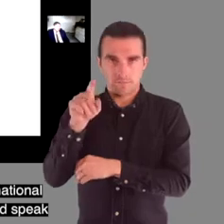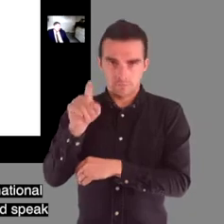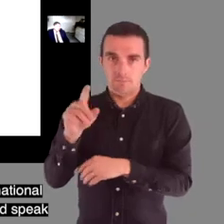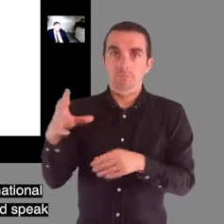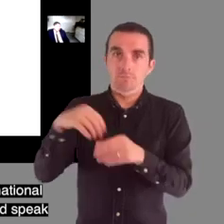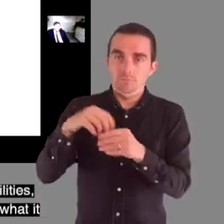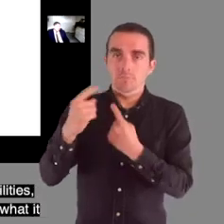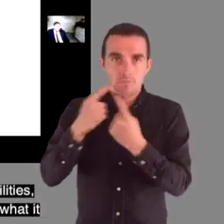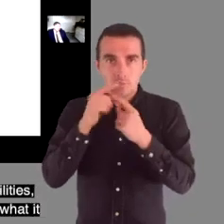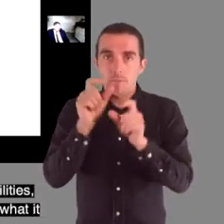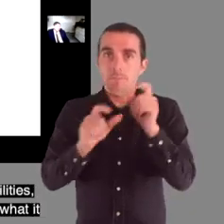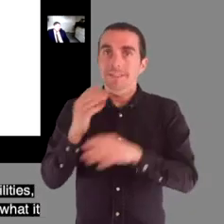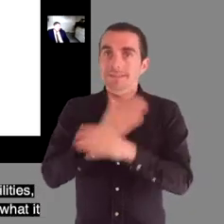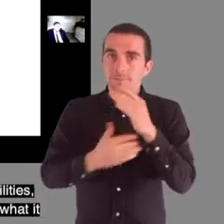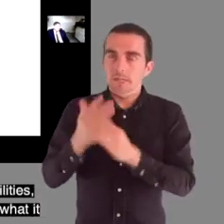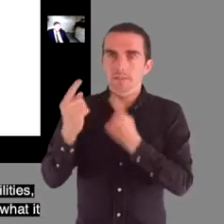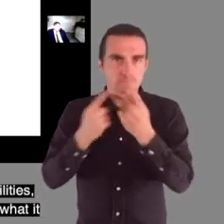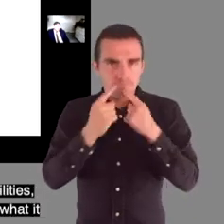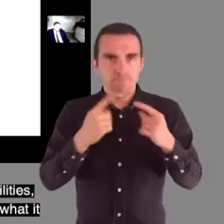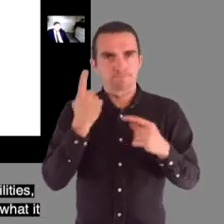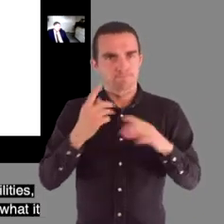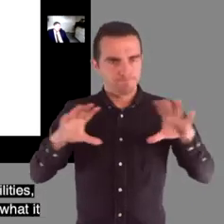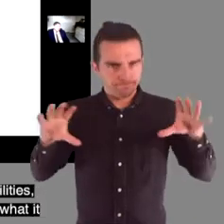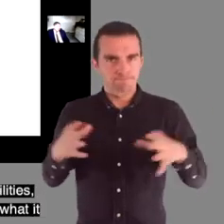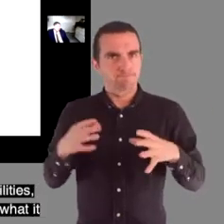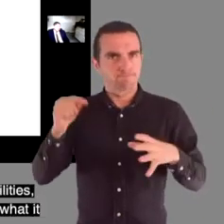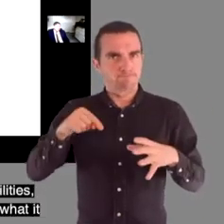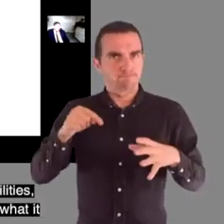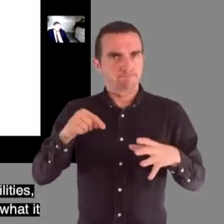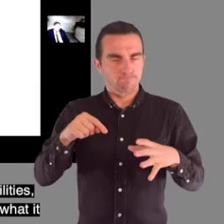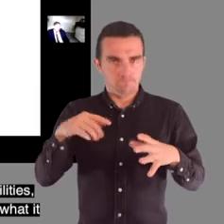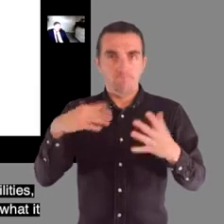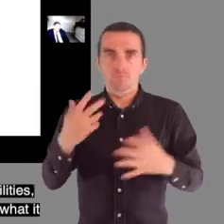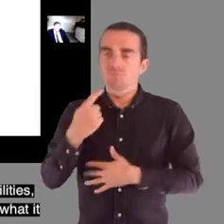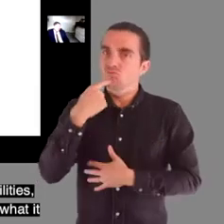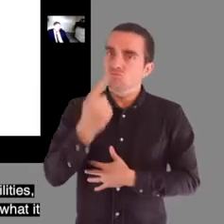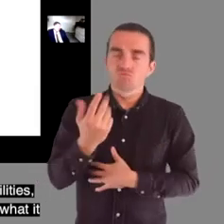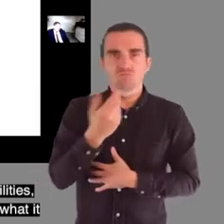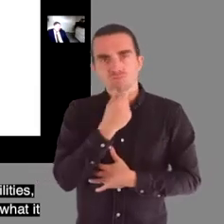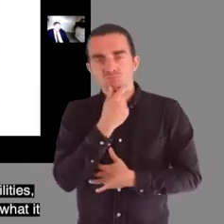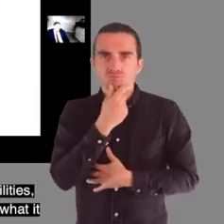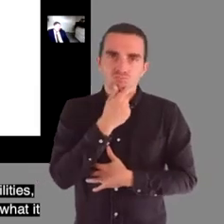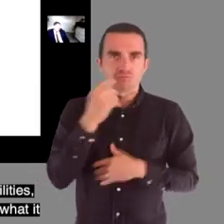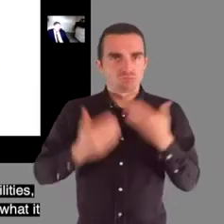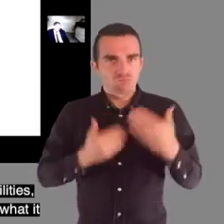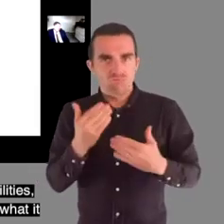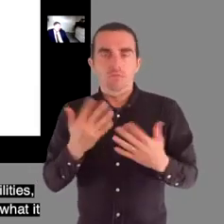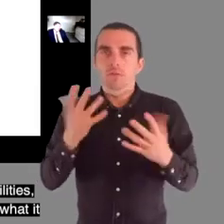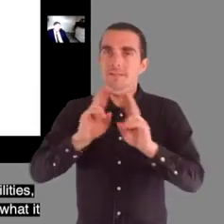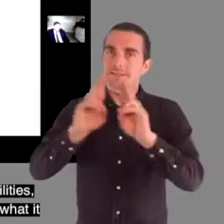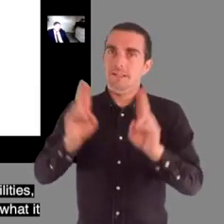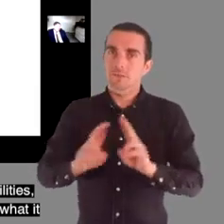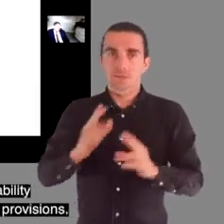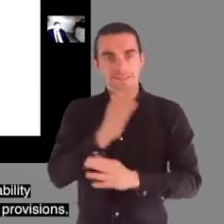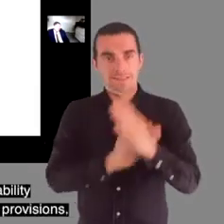Disability Caucus, the IDC, would speak on behalf of people with disabilities, speak with one voice, and say what it was